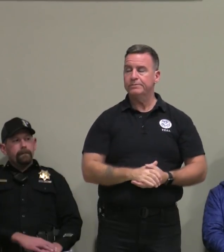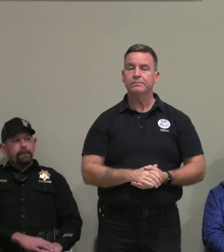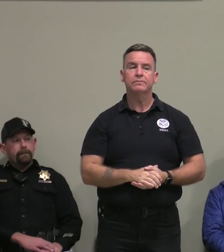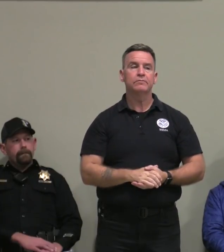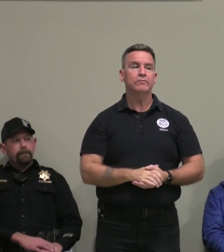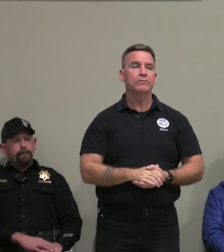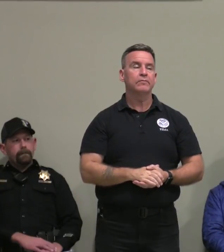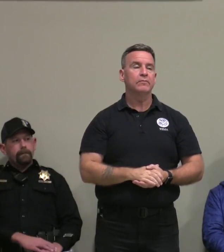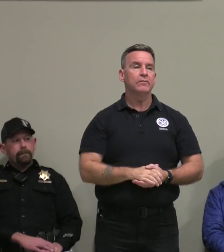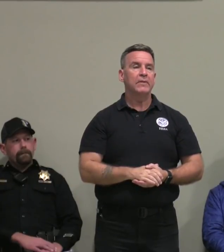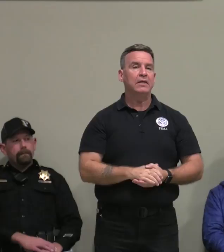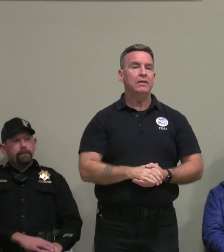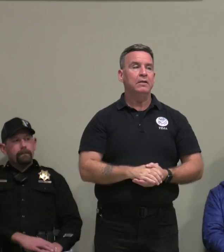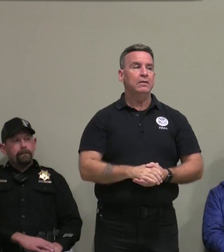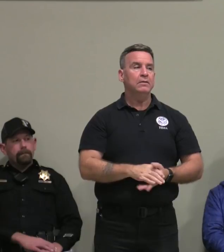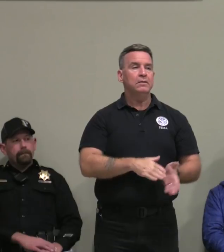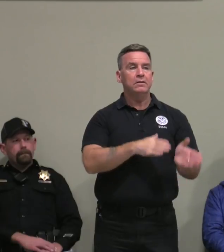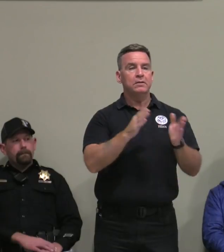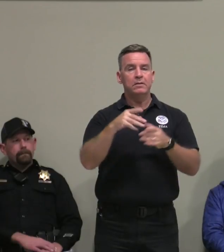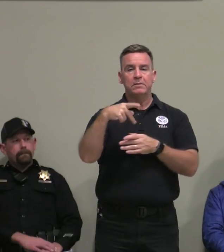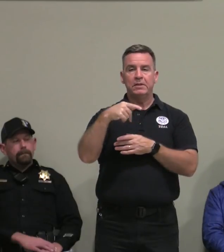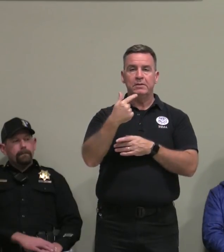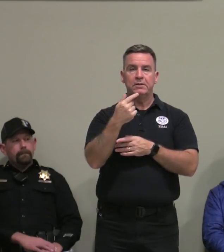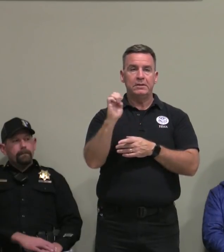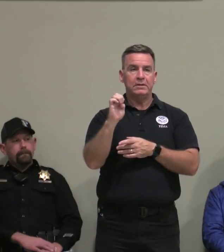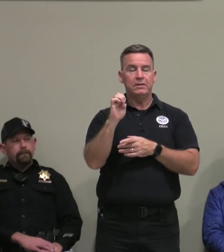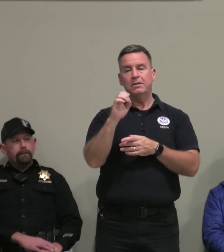Finally, let's turn to your PG&E account.